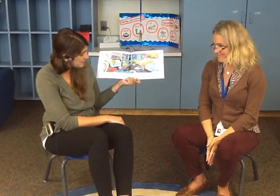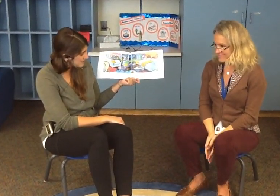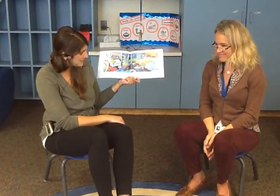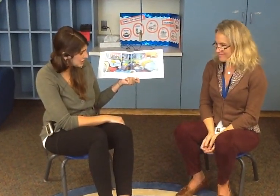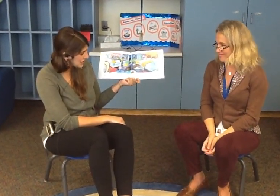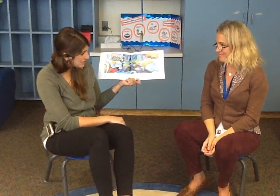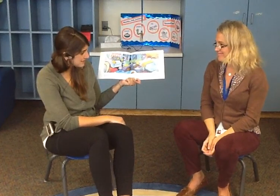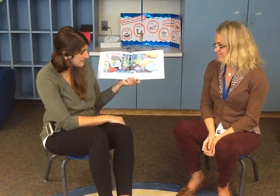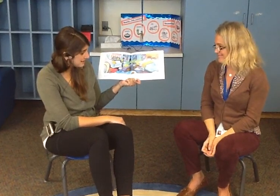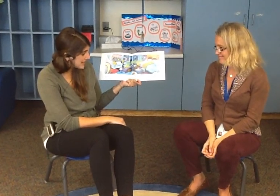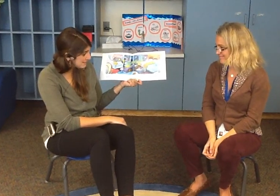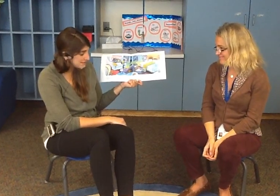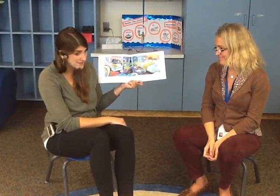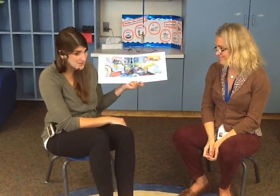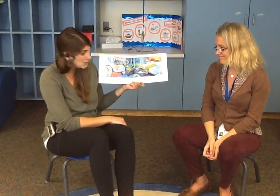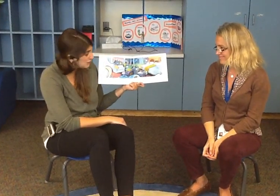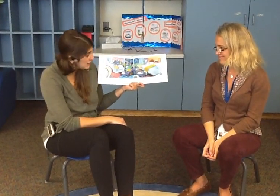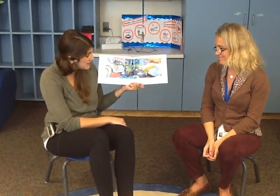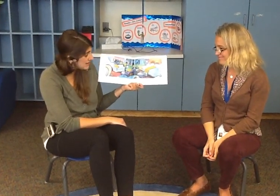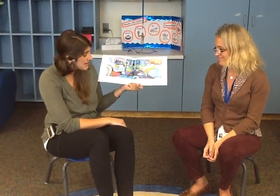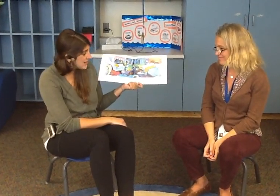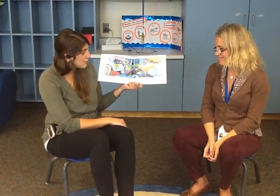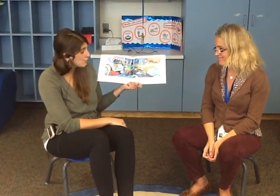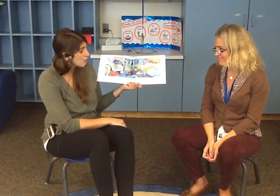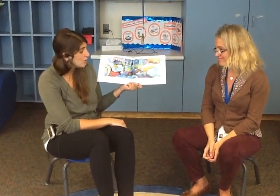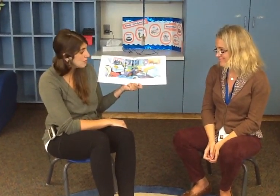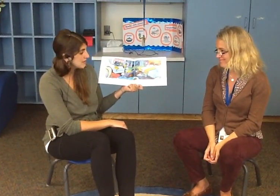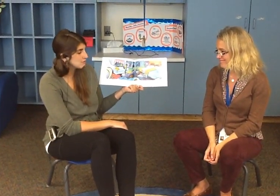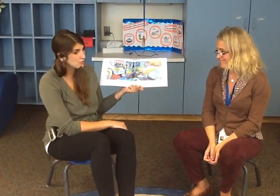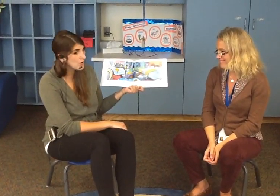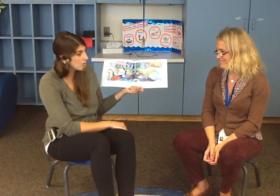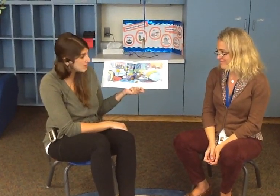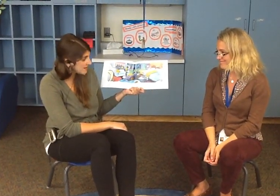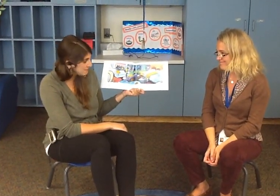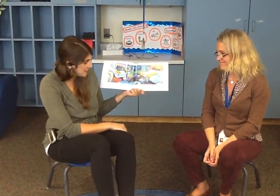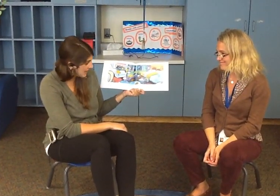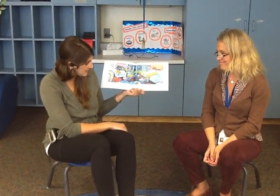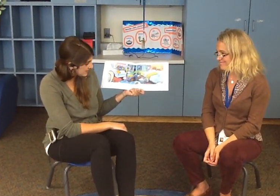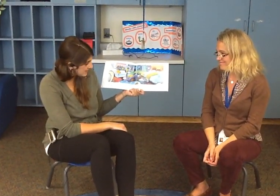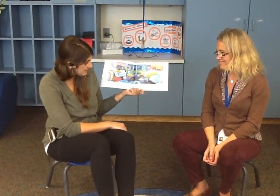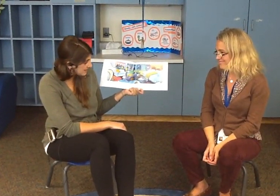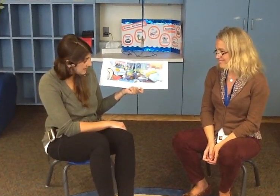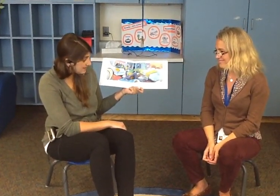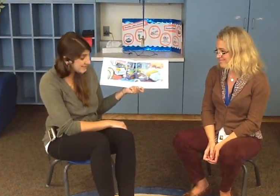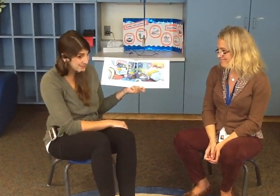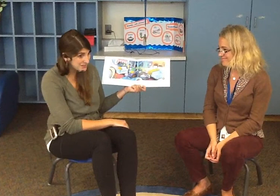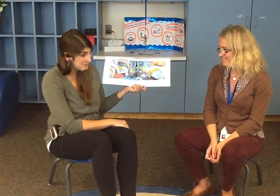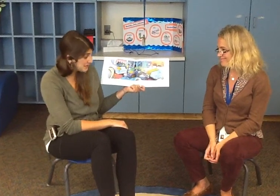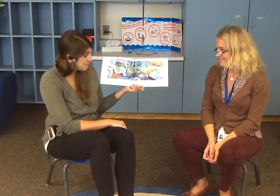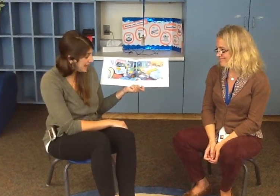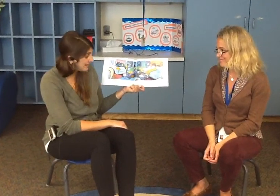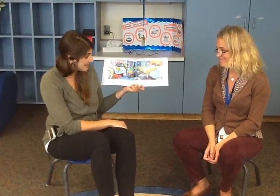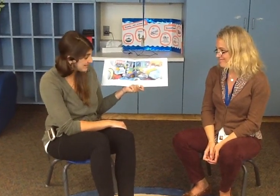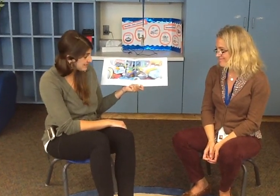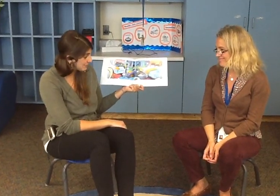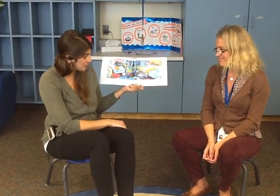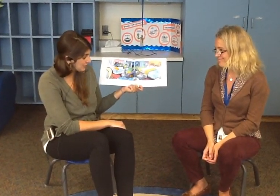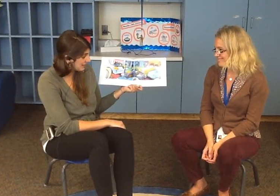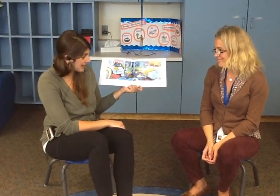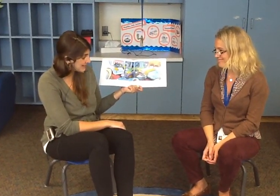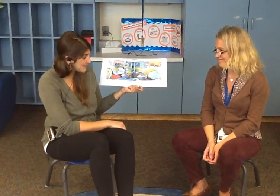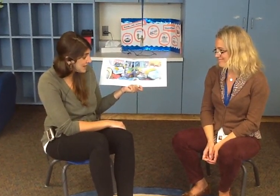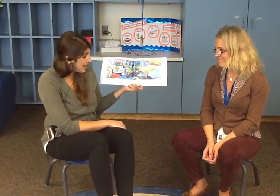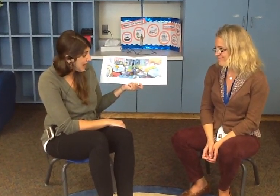Tables and chairs and lamps and sofas and rows and rows of beds. This must be a palace,